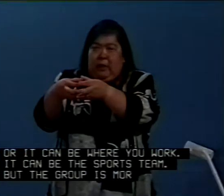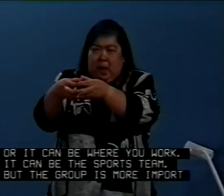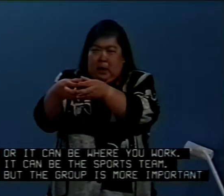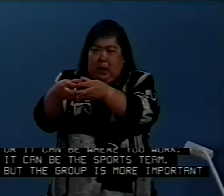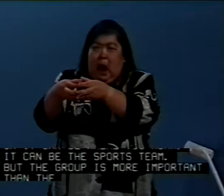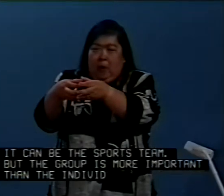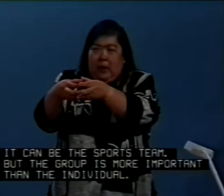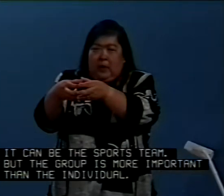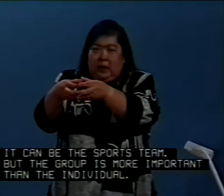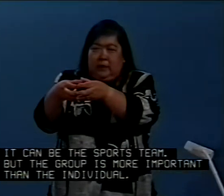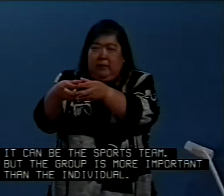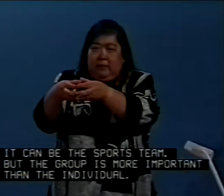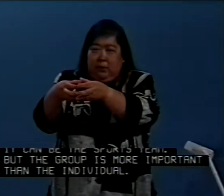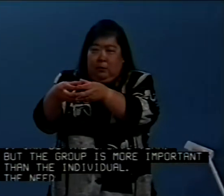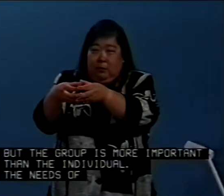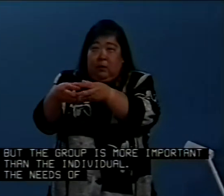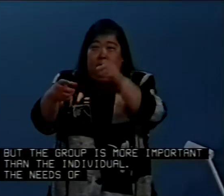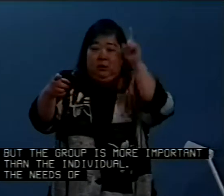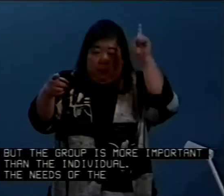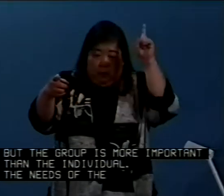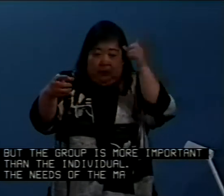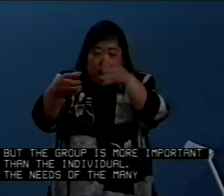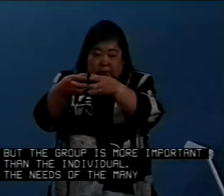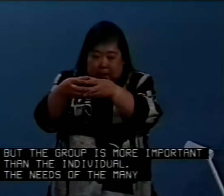many outweigh the needs of the few, so says Spock.